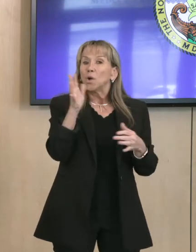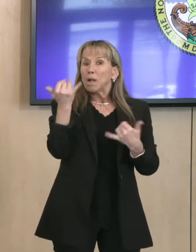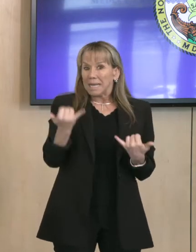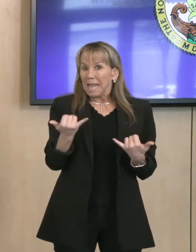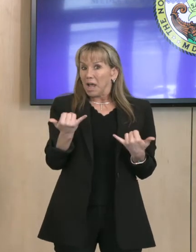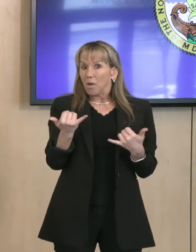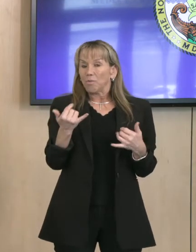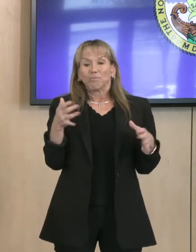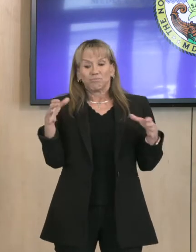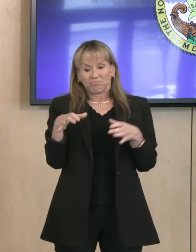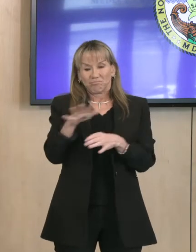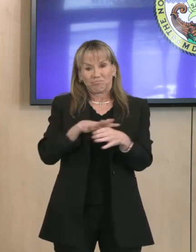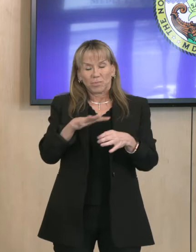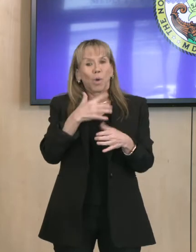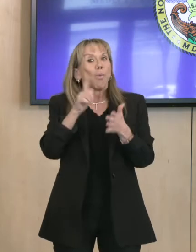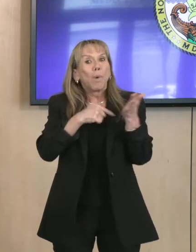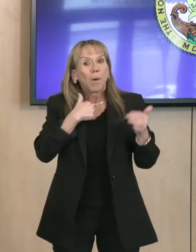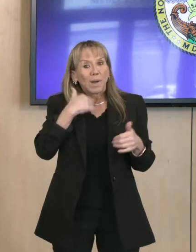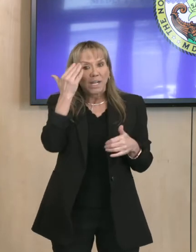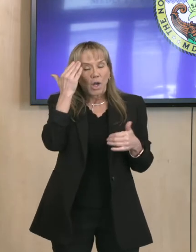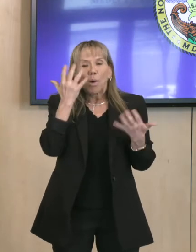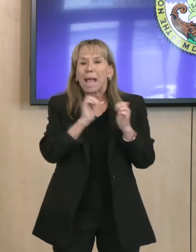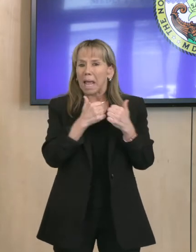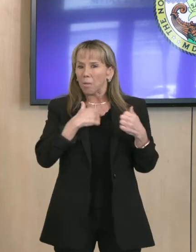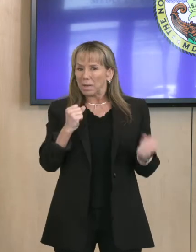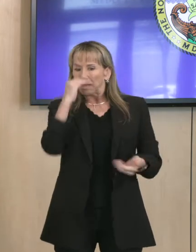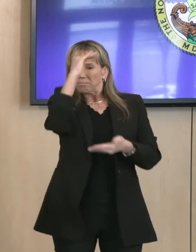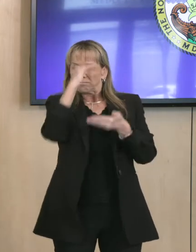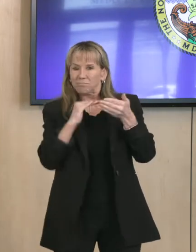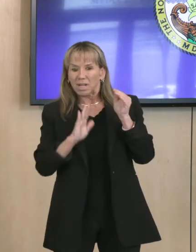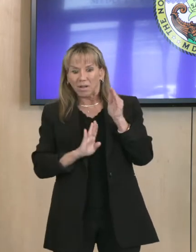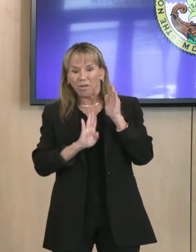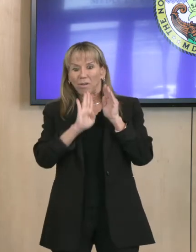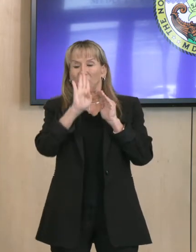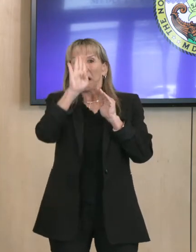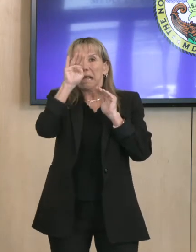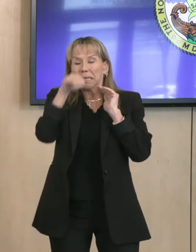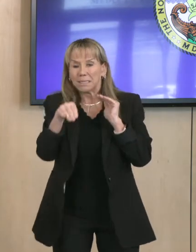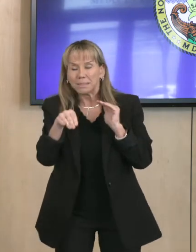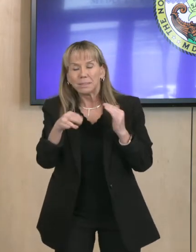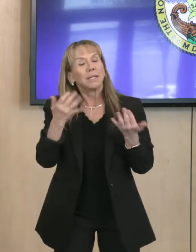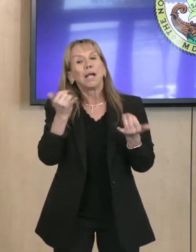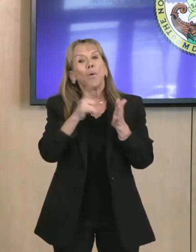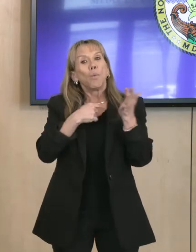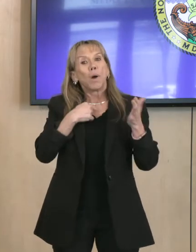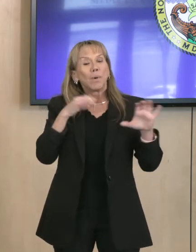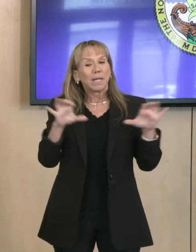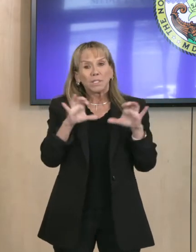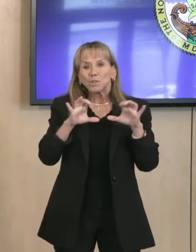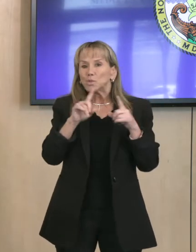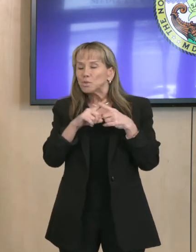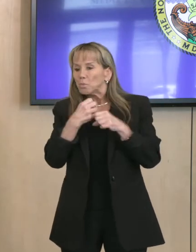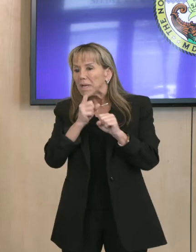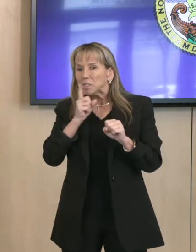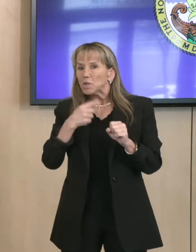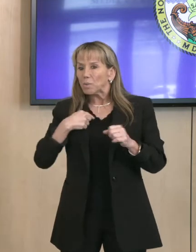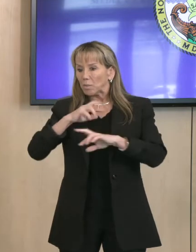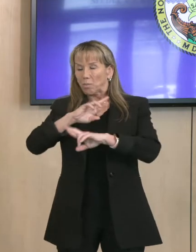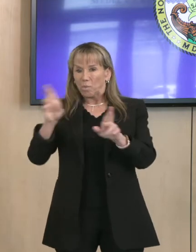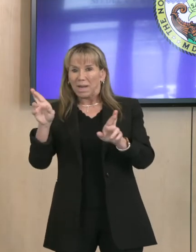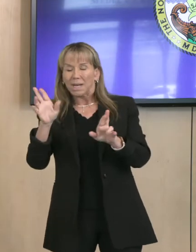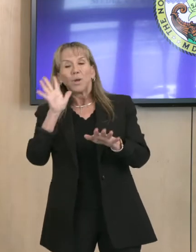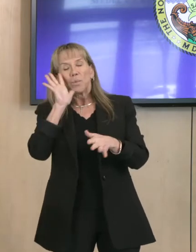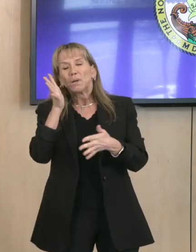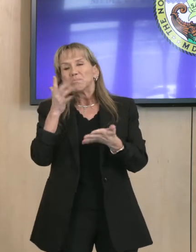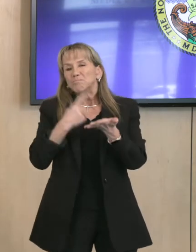we know. Taking action to flatten the curve. The actions we're taking to raise the bar, which I'm going to talk about in a little bit, and then the efforts that